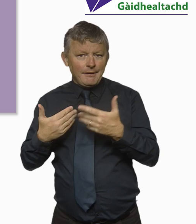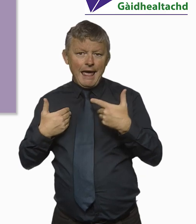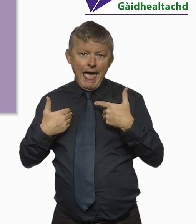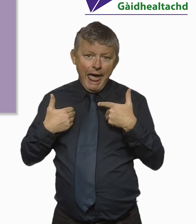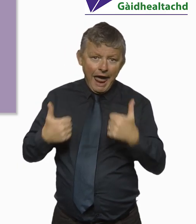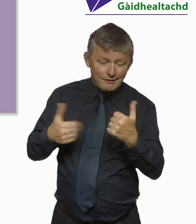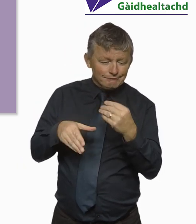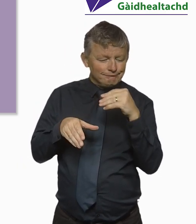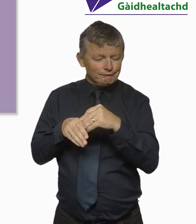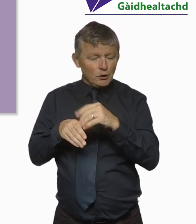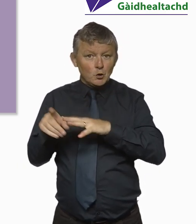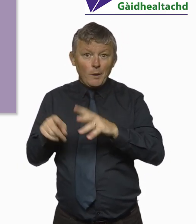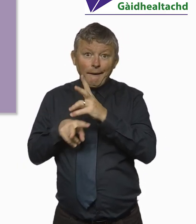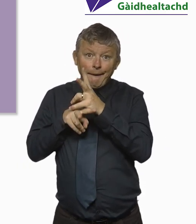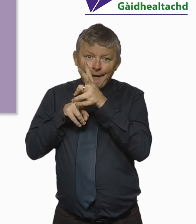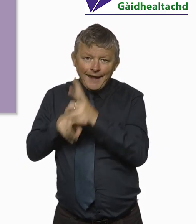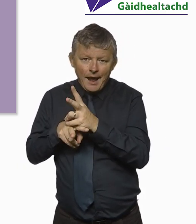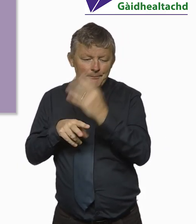social care, mental health and well-being?